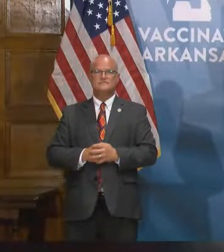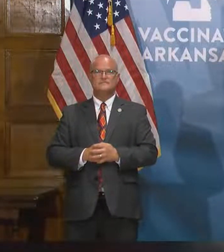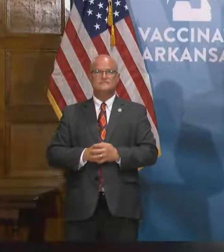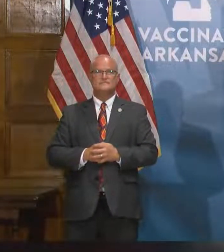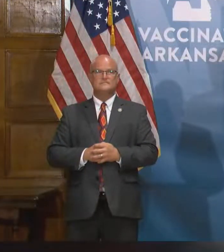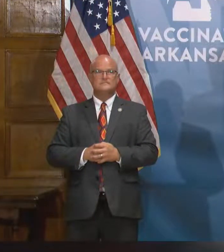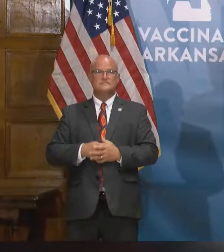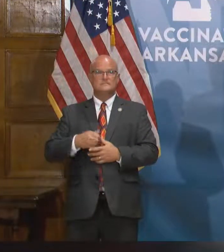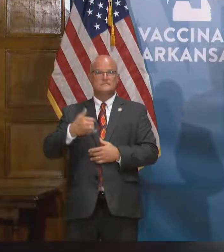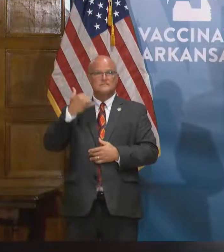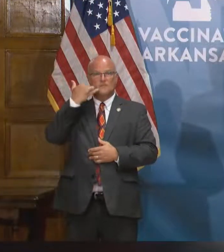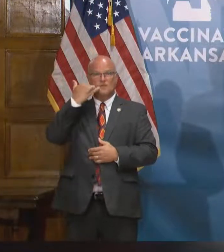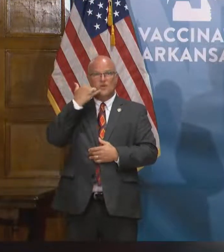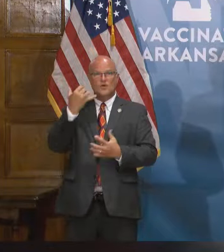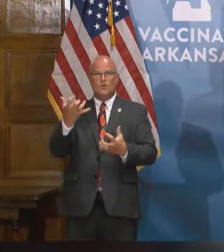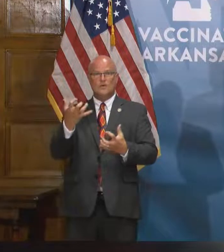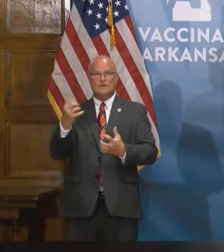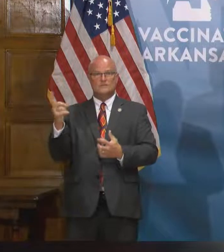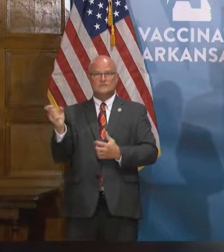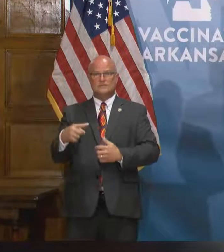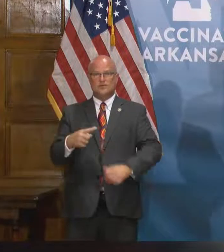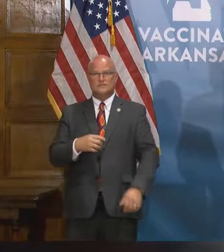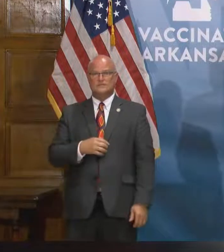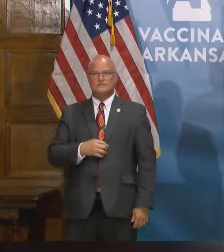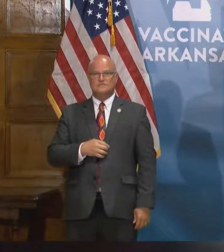Is there anyone remotely that want to?